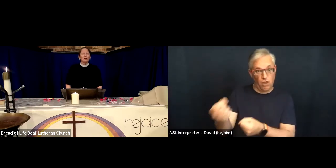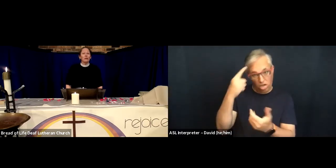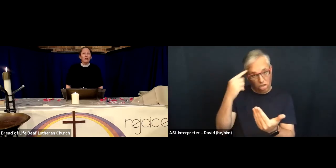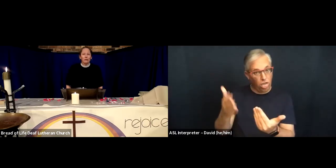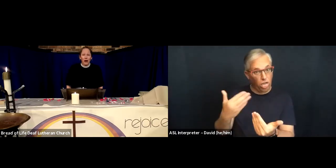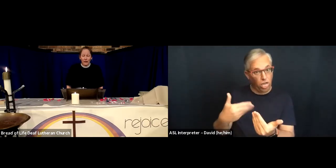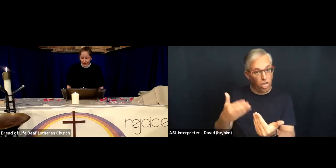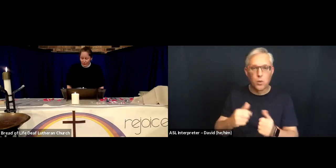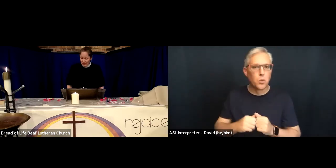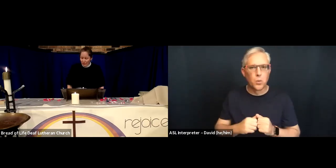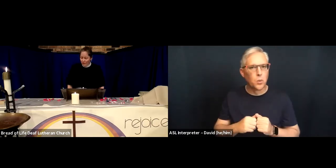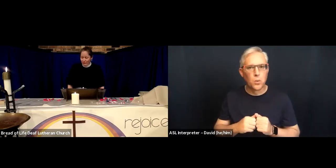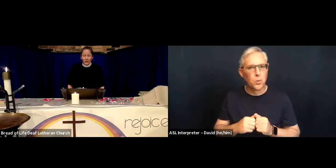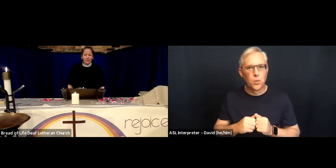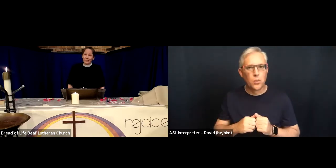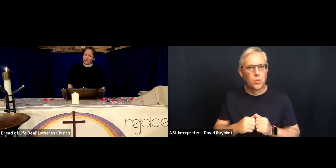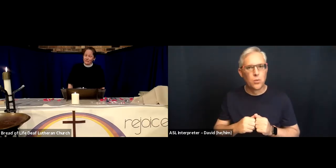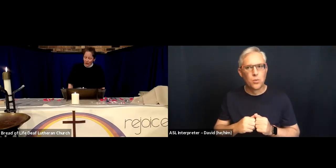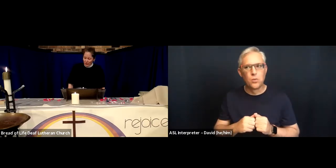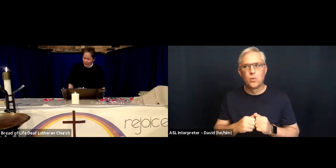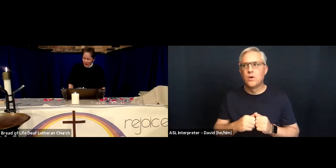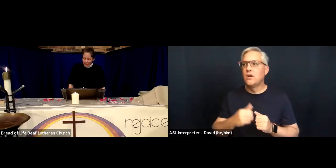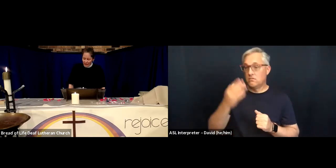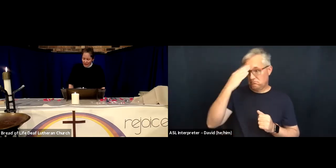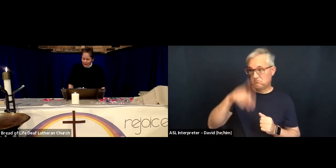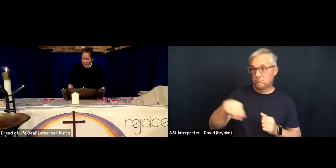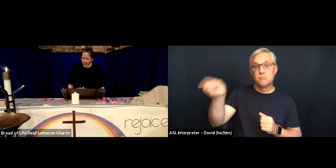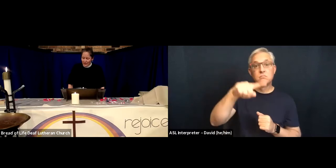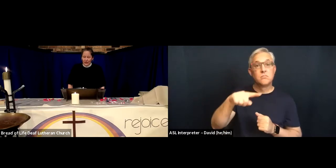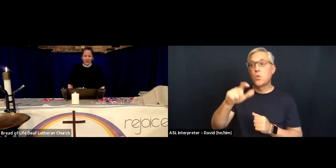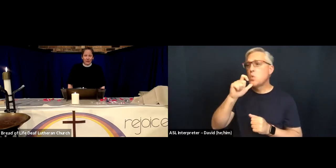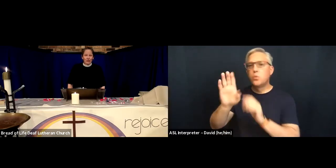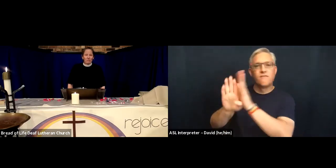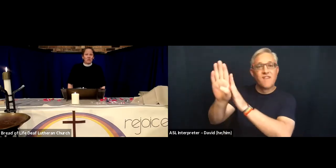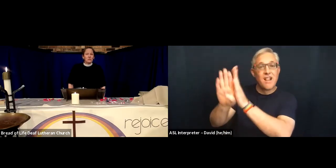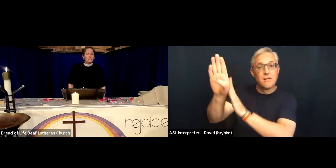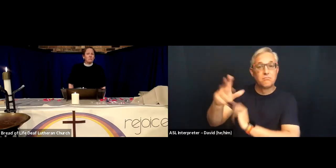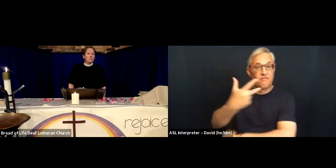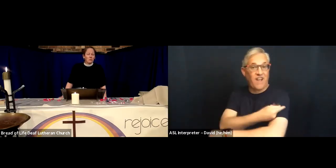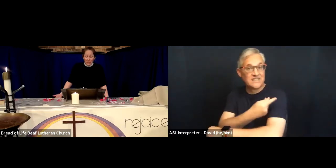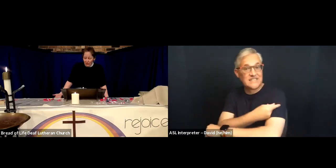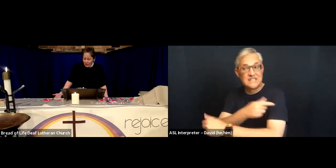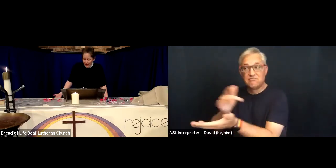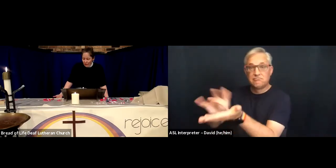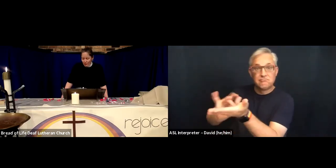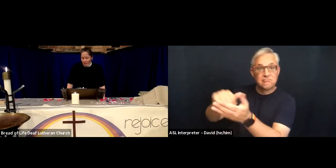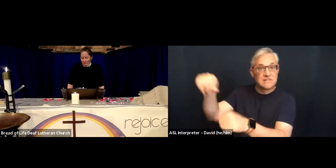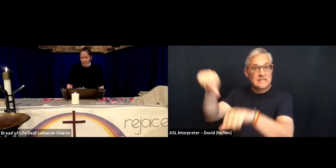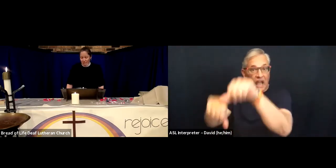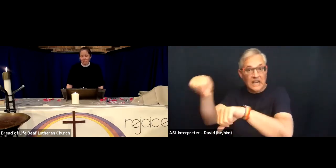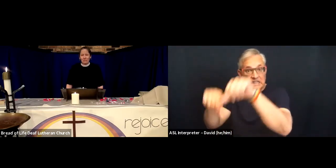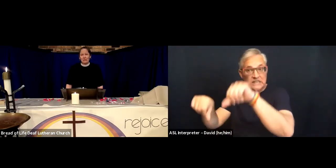Because there are a lot of other people involved in developing vaccines. And those are people we don't know.